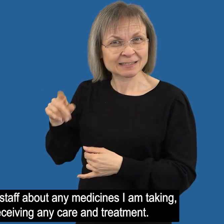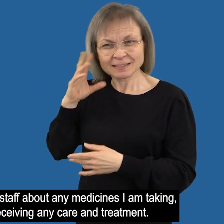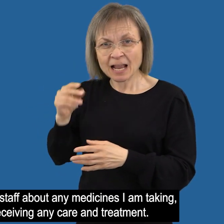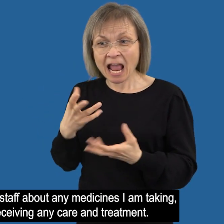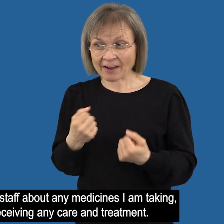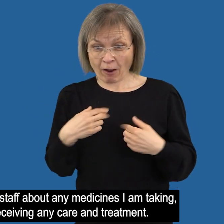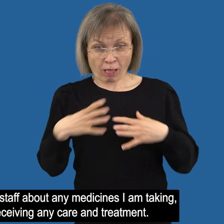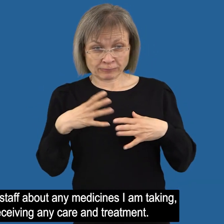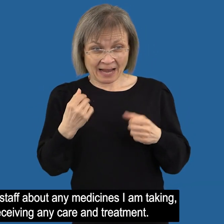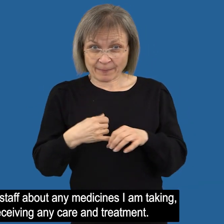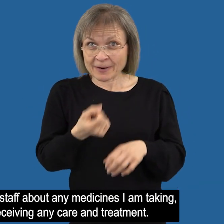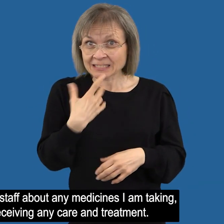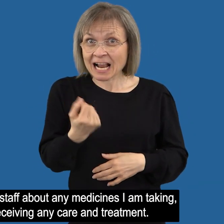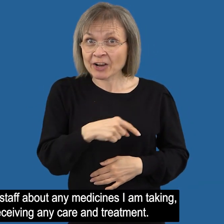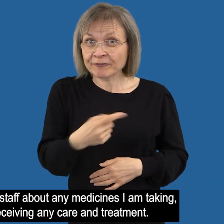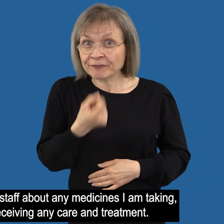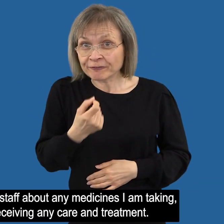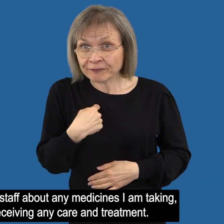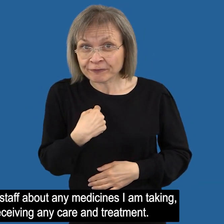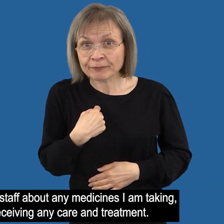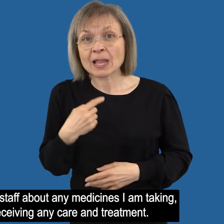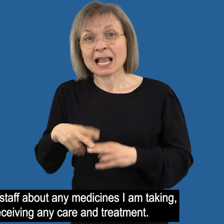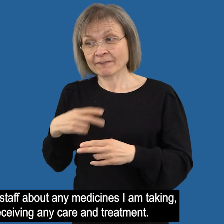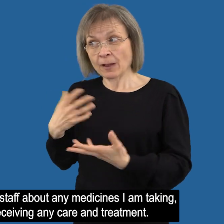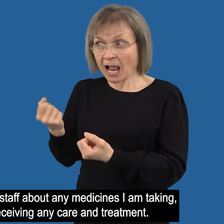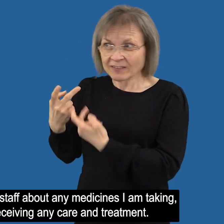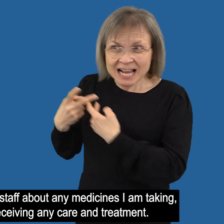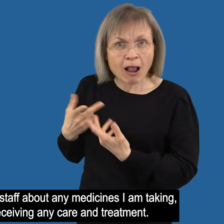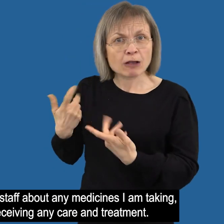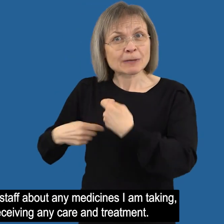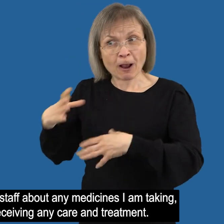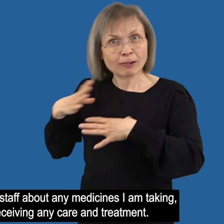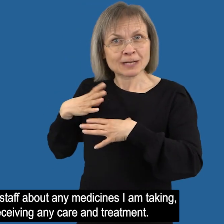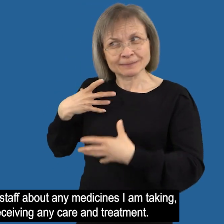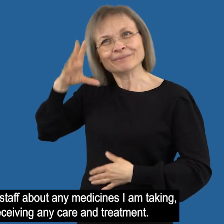staff about any medications I am taking, if I am receiving any care and treatment.